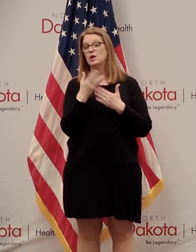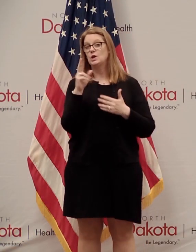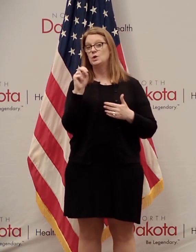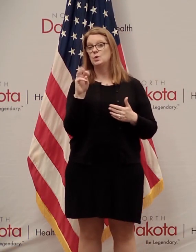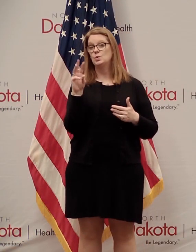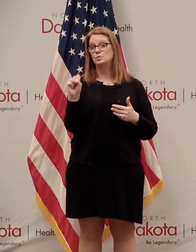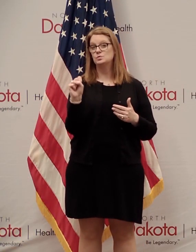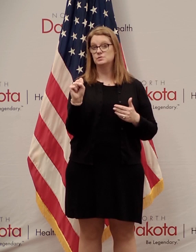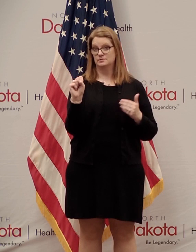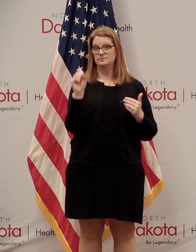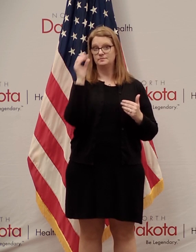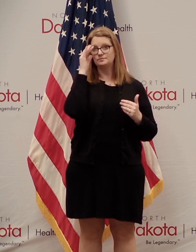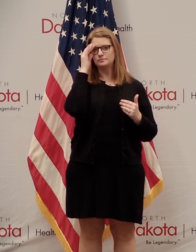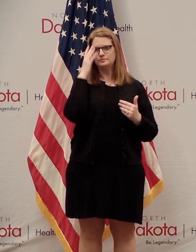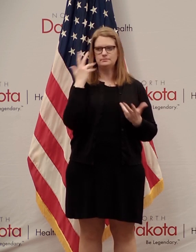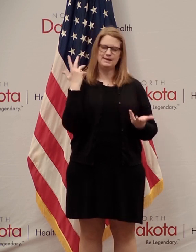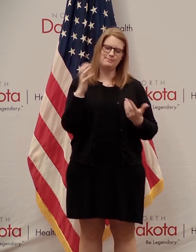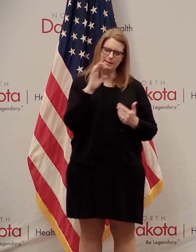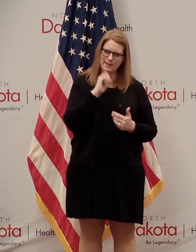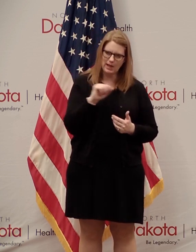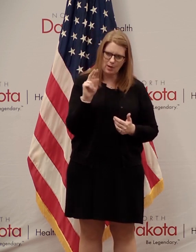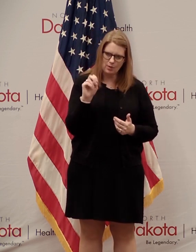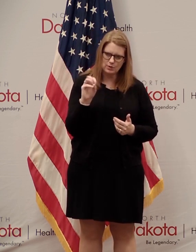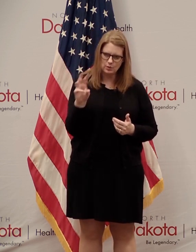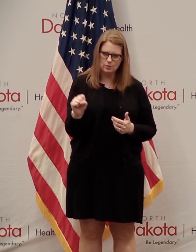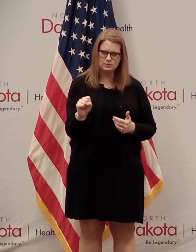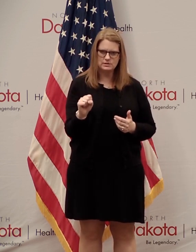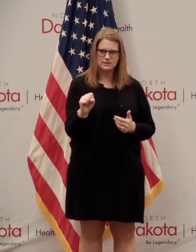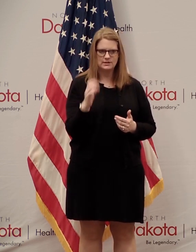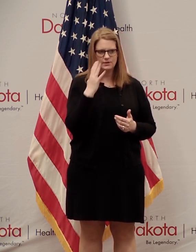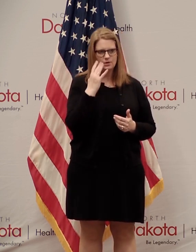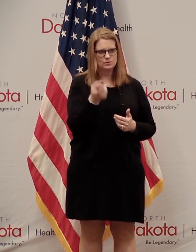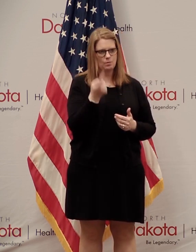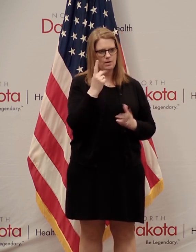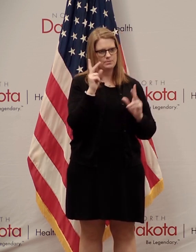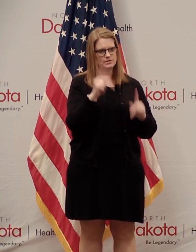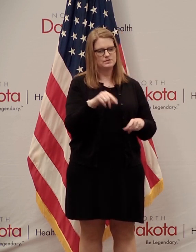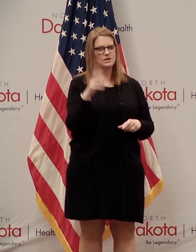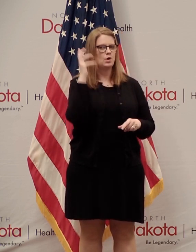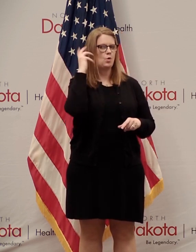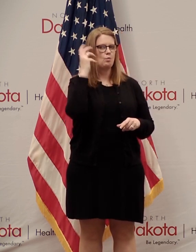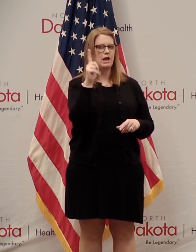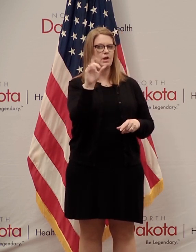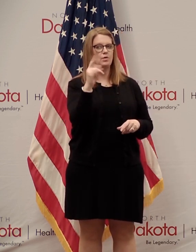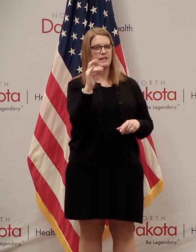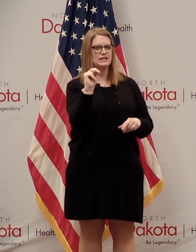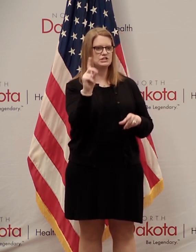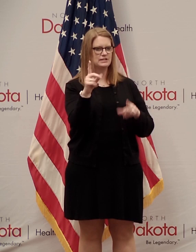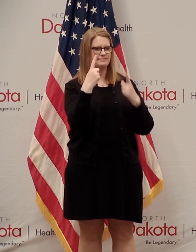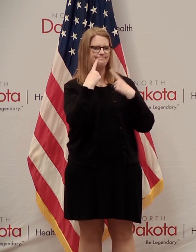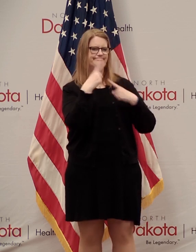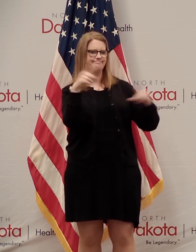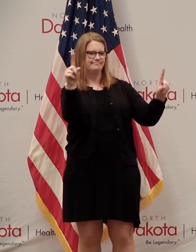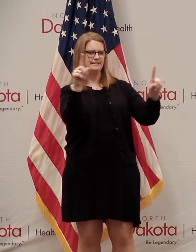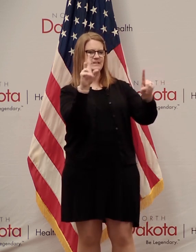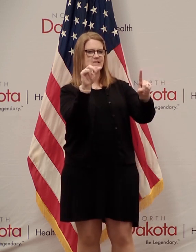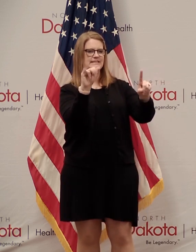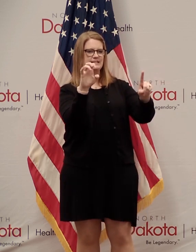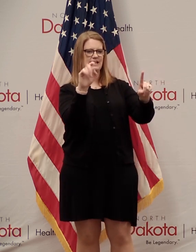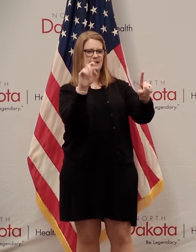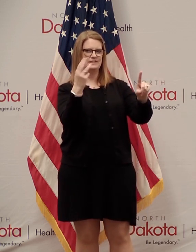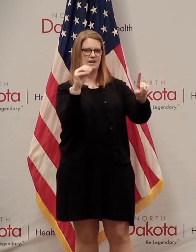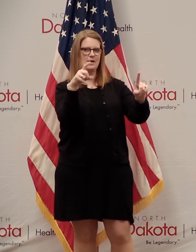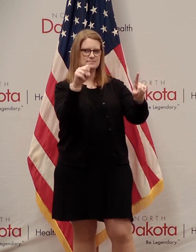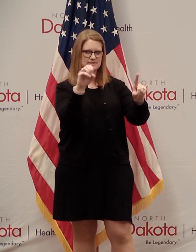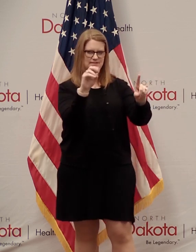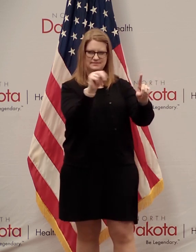good news, maybe slightly old news, at least for one person who's listening, because radio legend Dave Thompson already beat us to the punch and featured